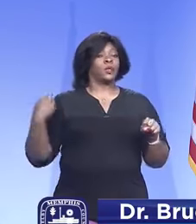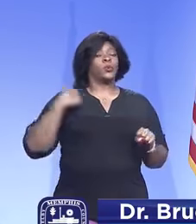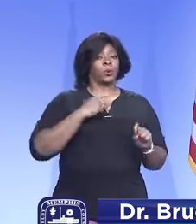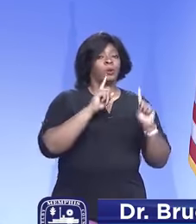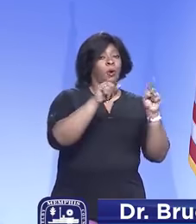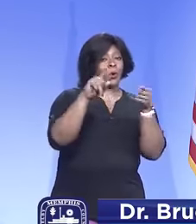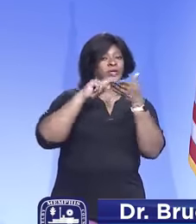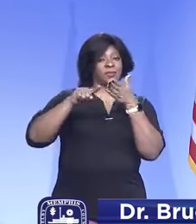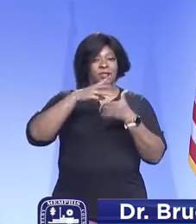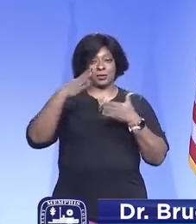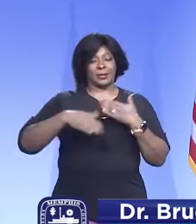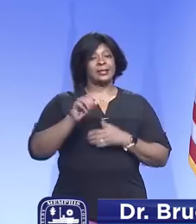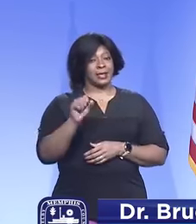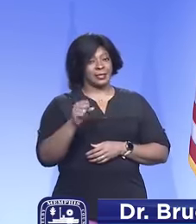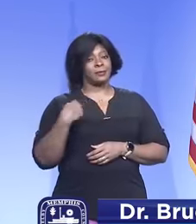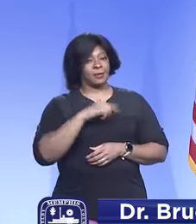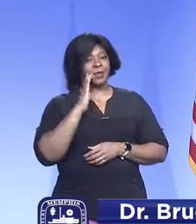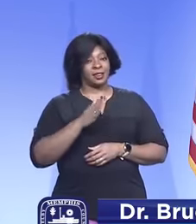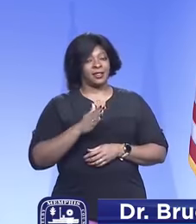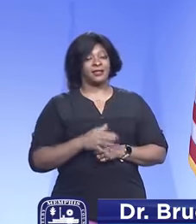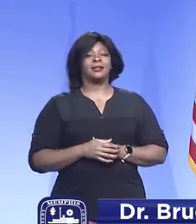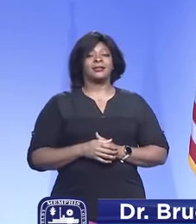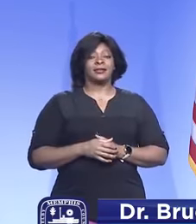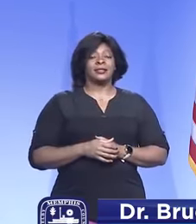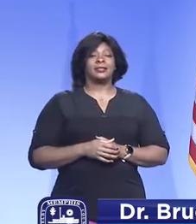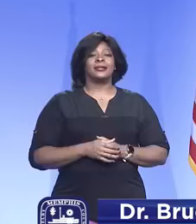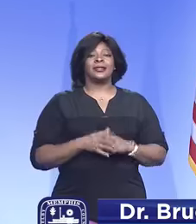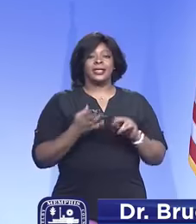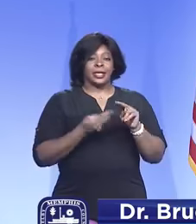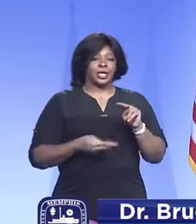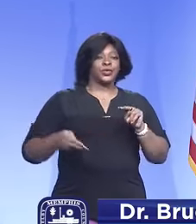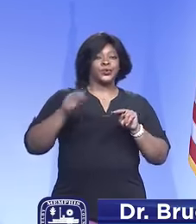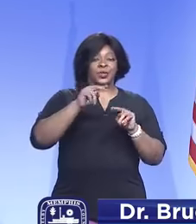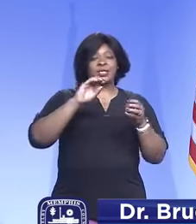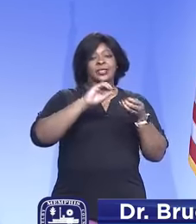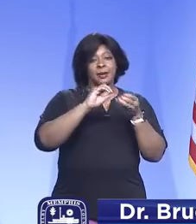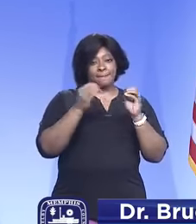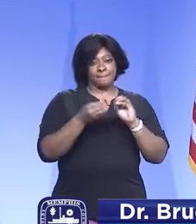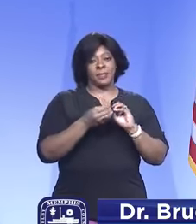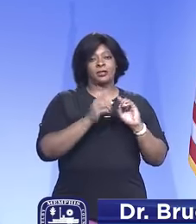out this weekend in increased numbers,